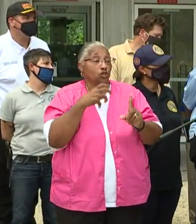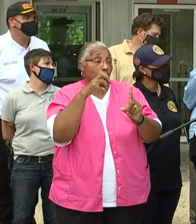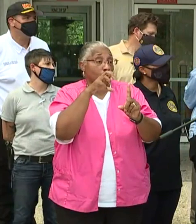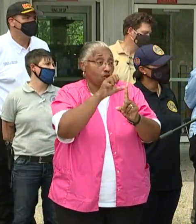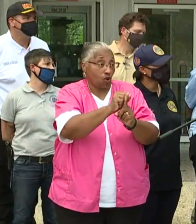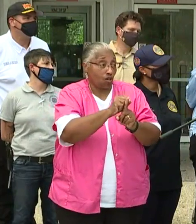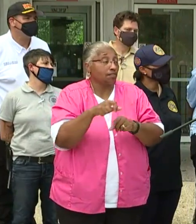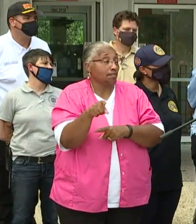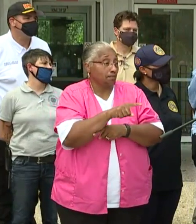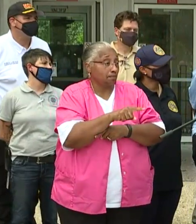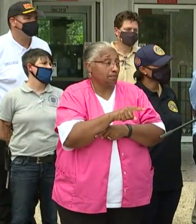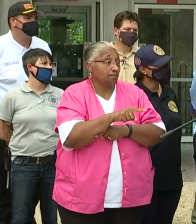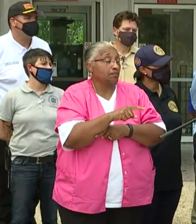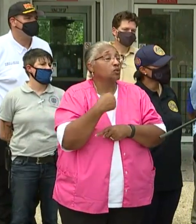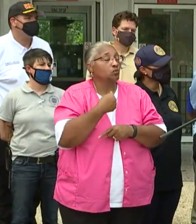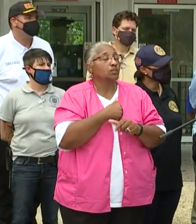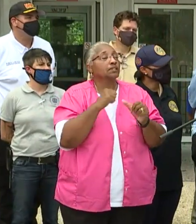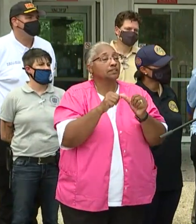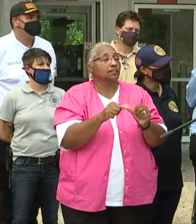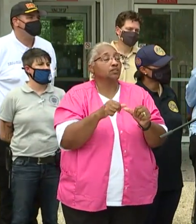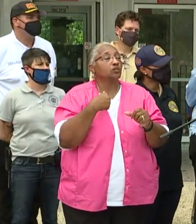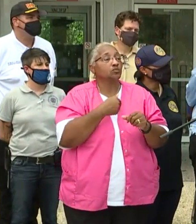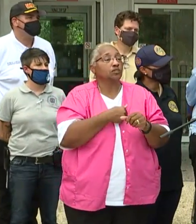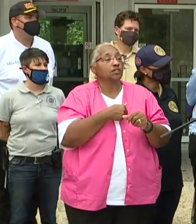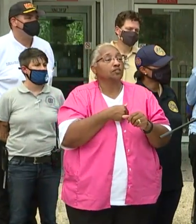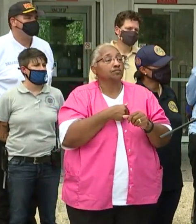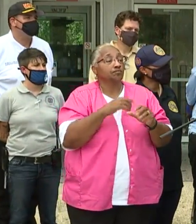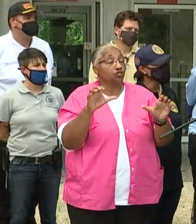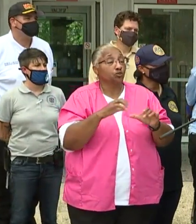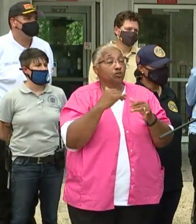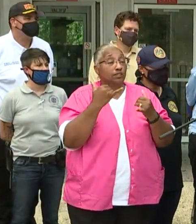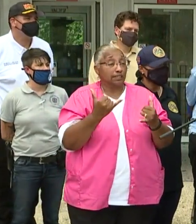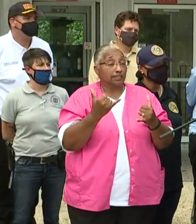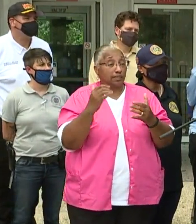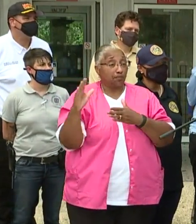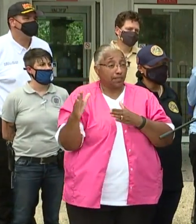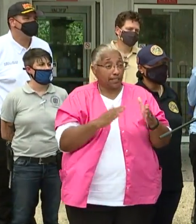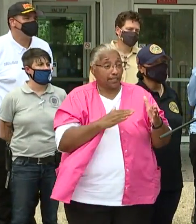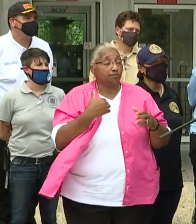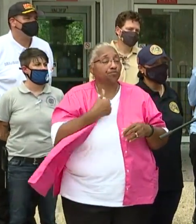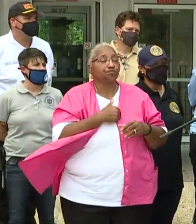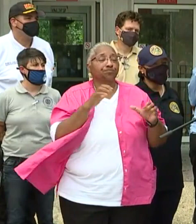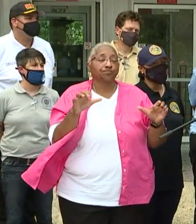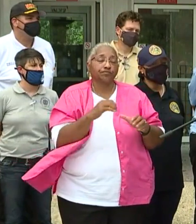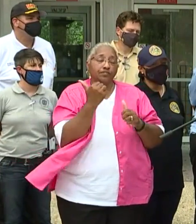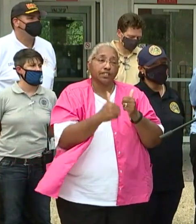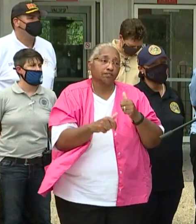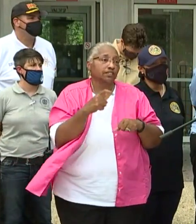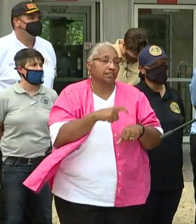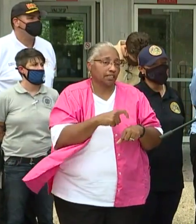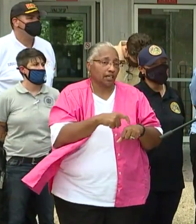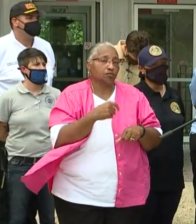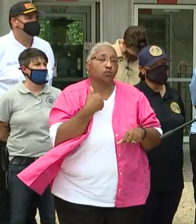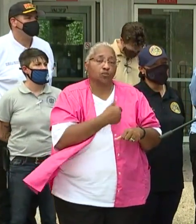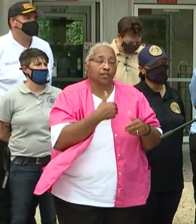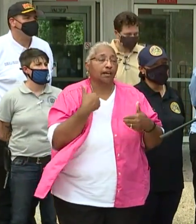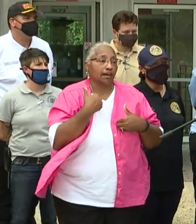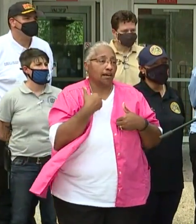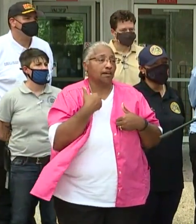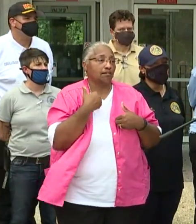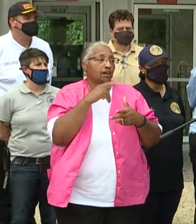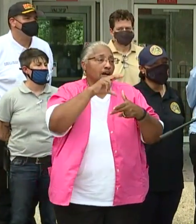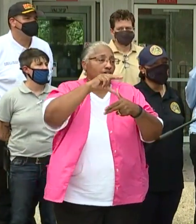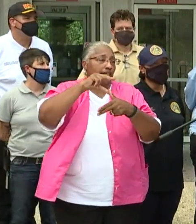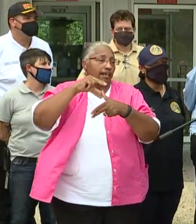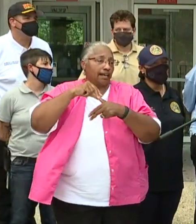to do just that. As I said, we have implemented this deployment plan, something that we do every time we have a hurricane. We have to